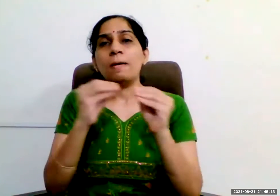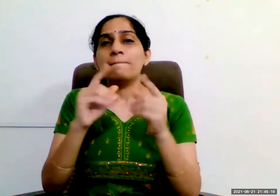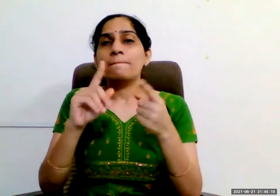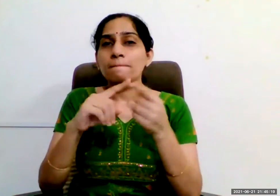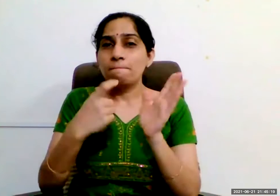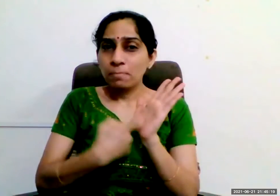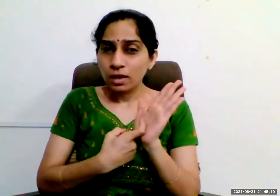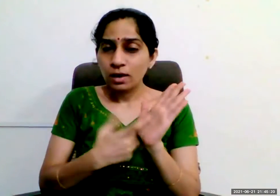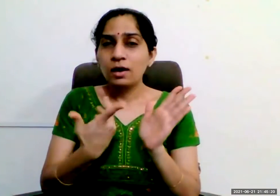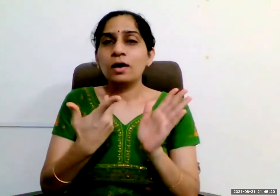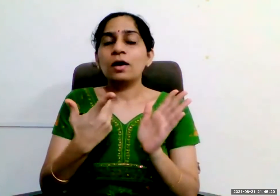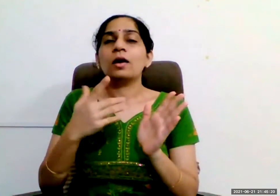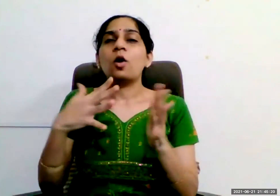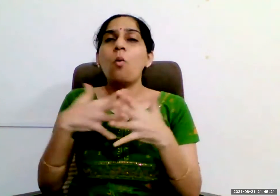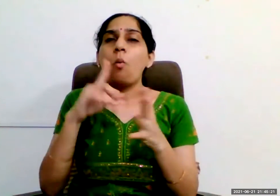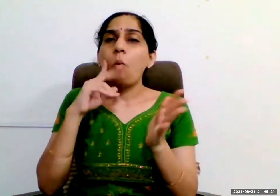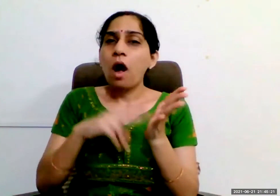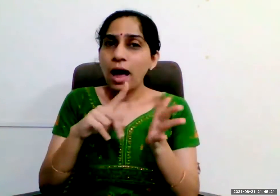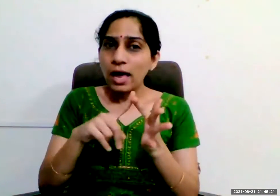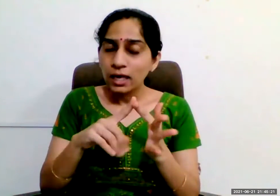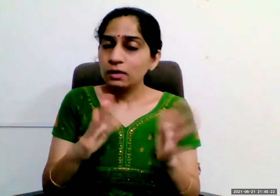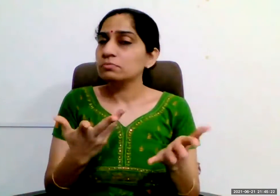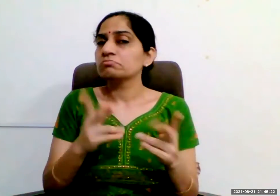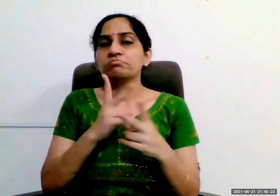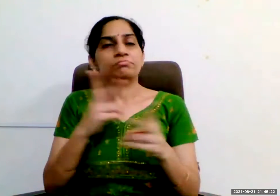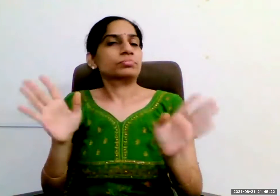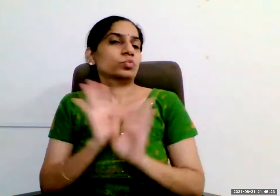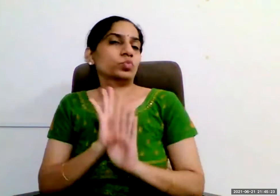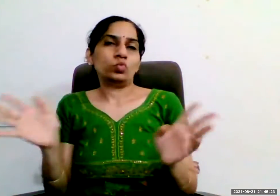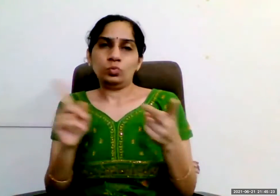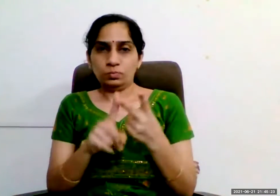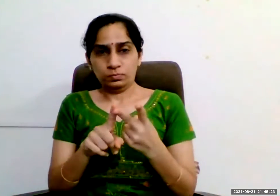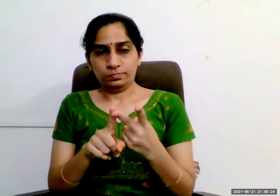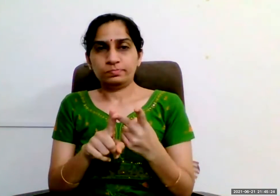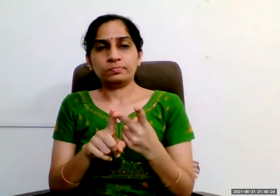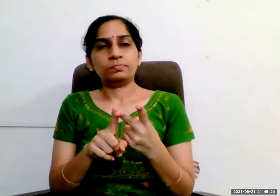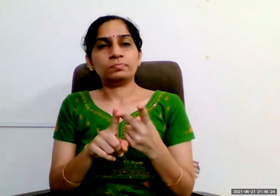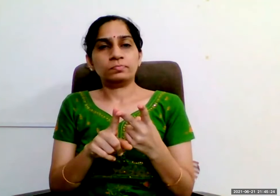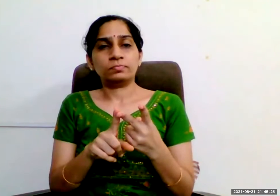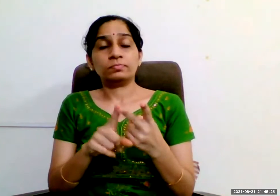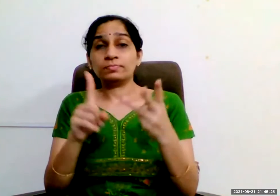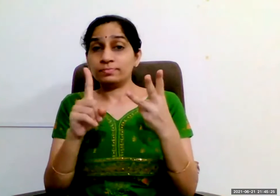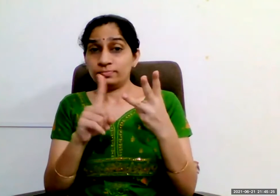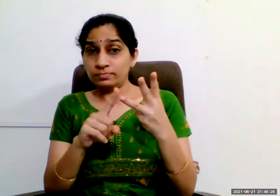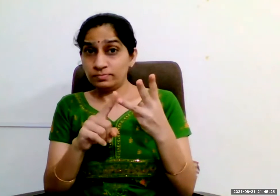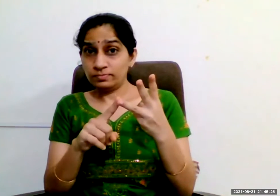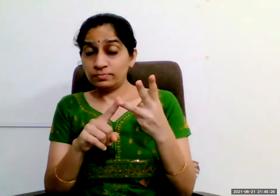Third is no gambling. So when we come to gambling, is even stock market is also part of